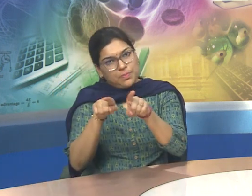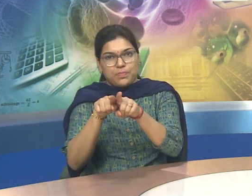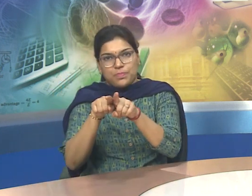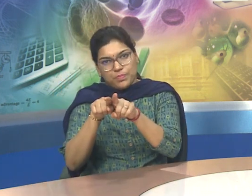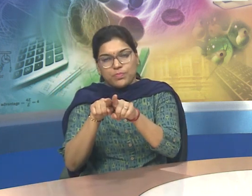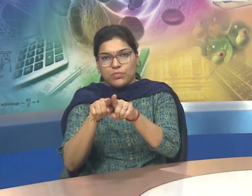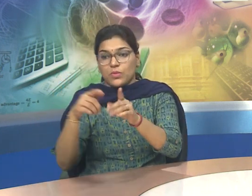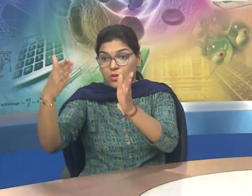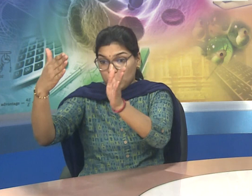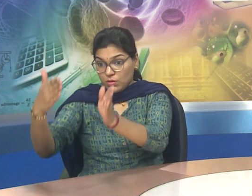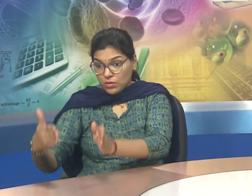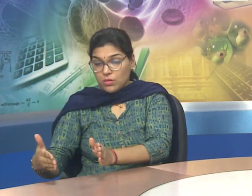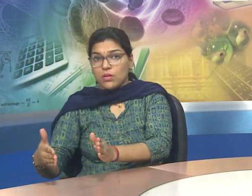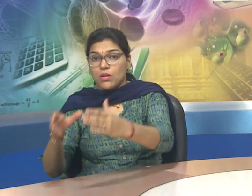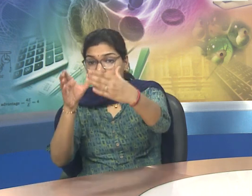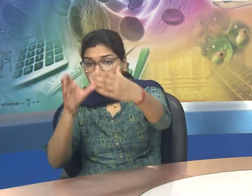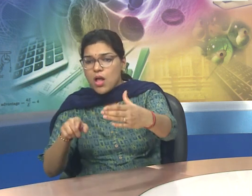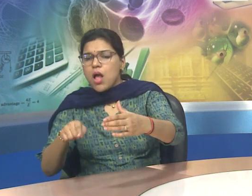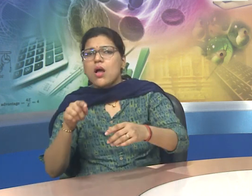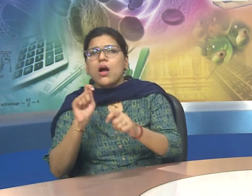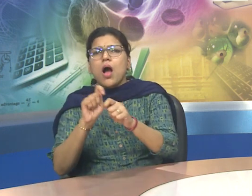We can also consider as brain of the computer.